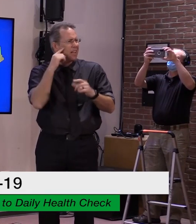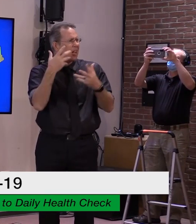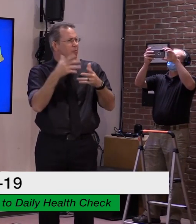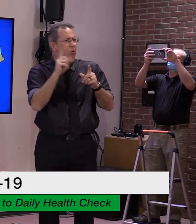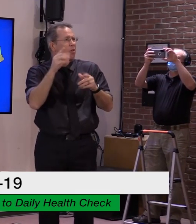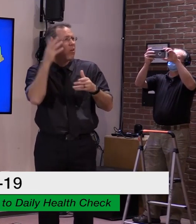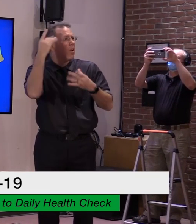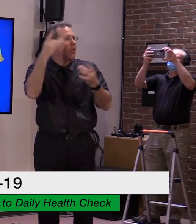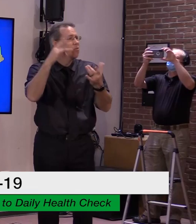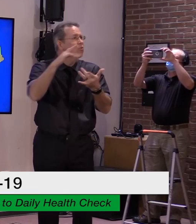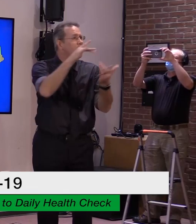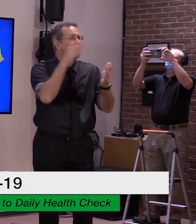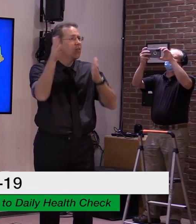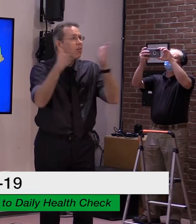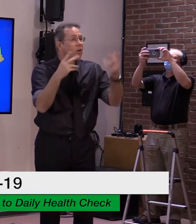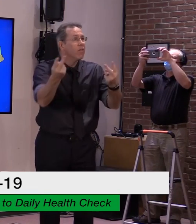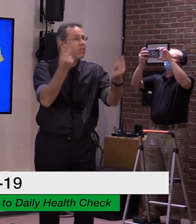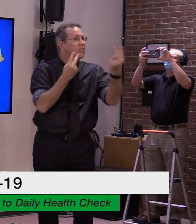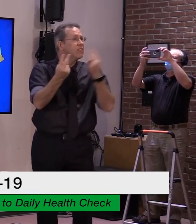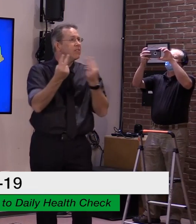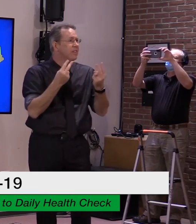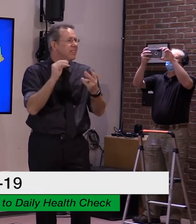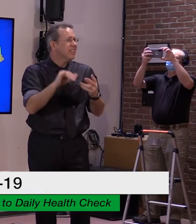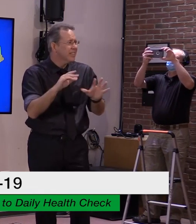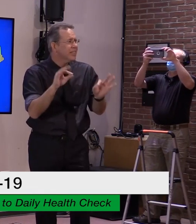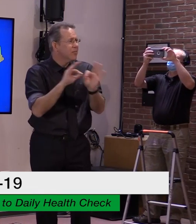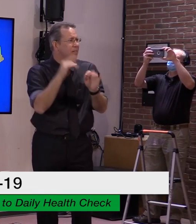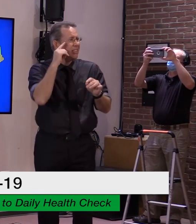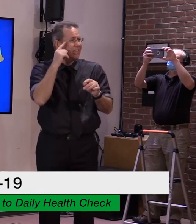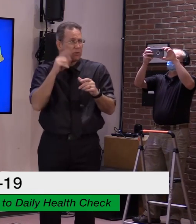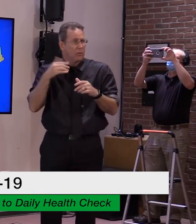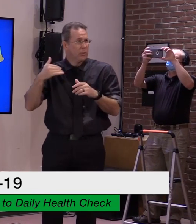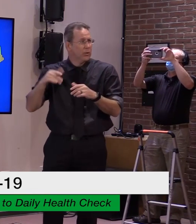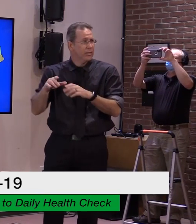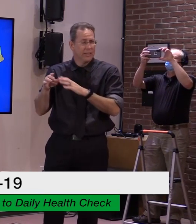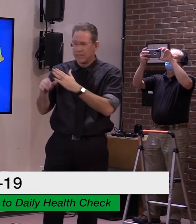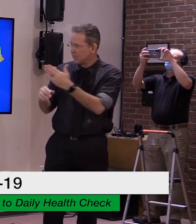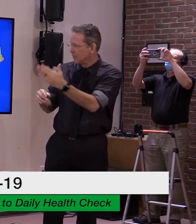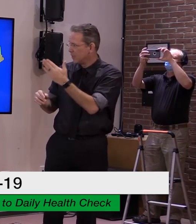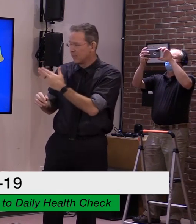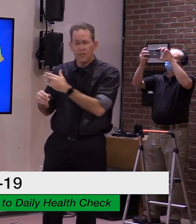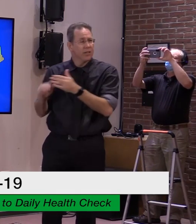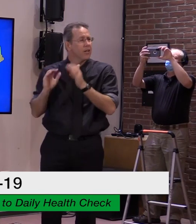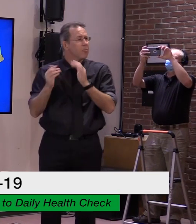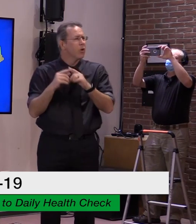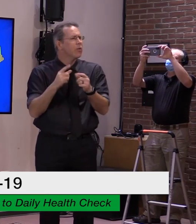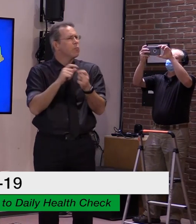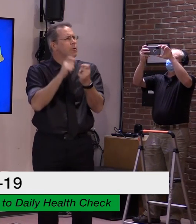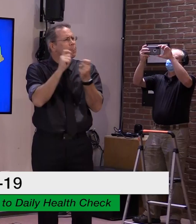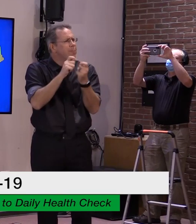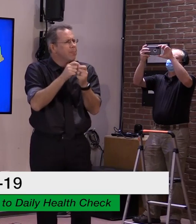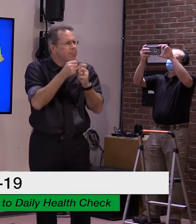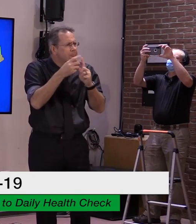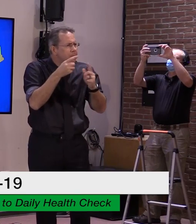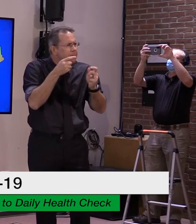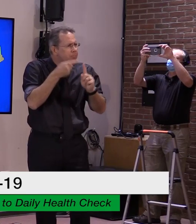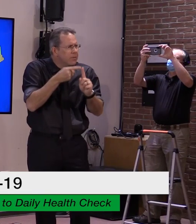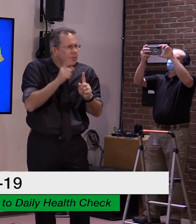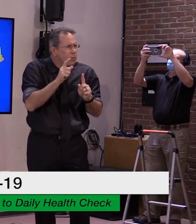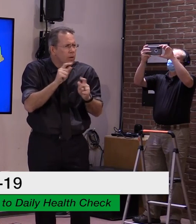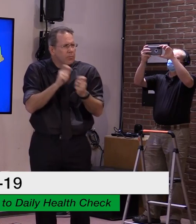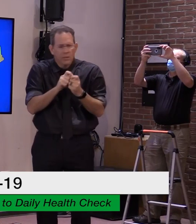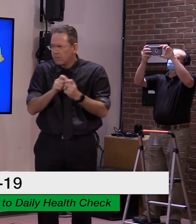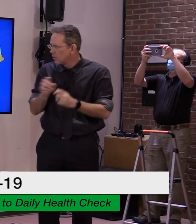the regional travel map continues to be red and the heat map that we update every week continues to show areas of our region that have